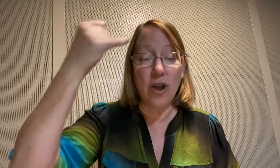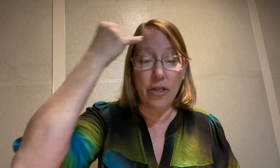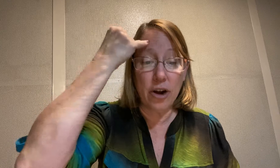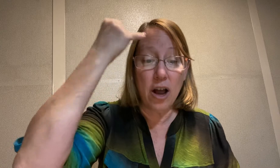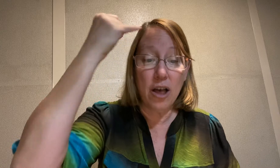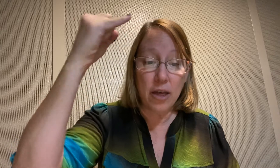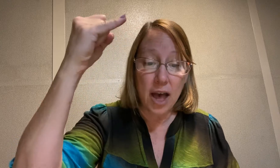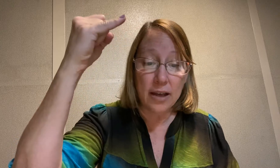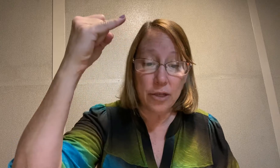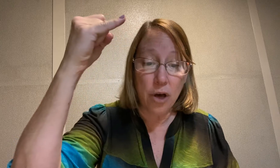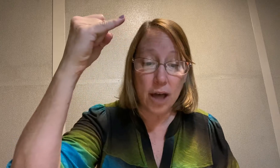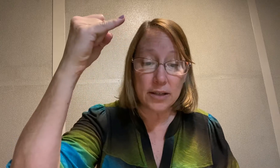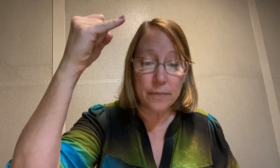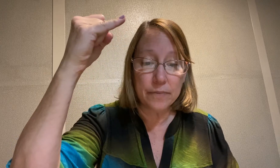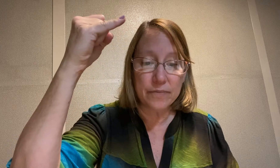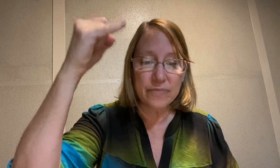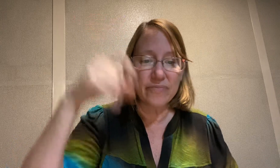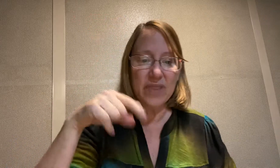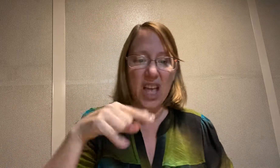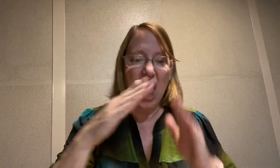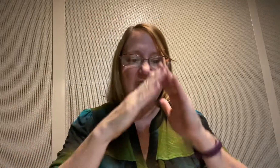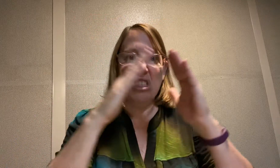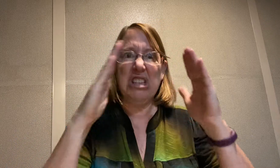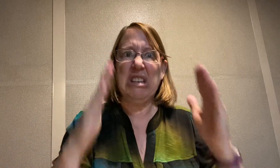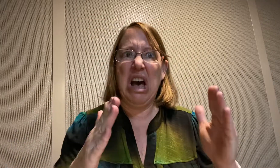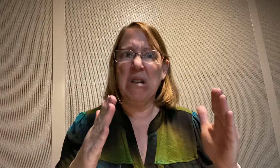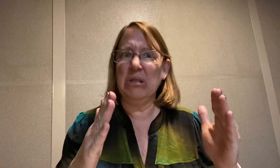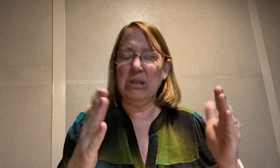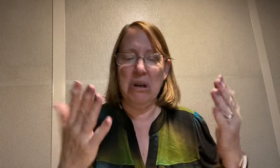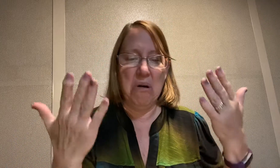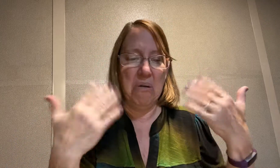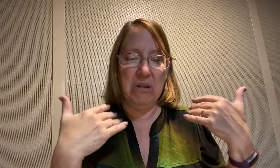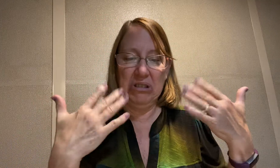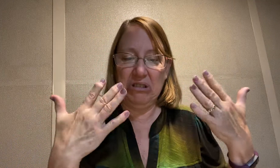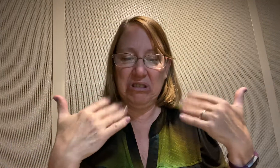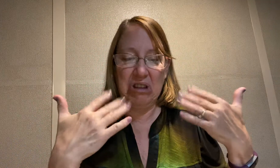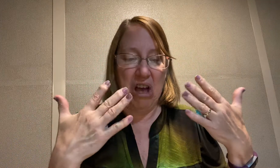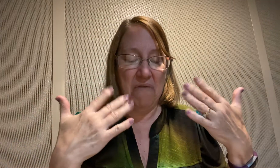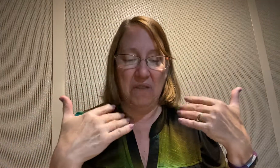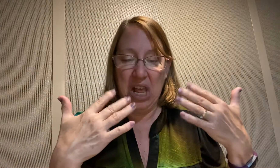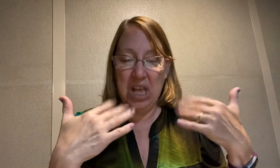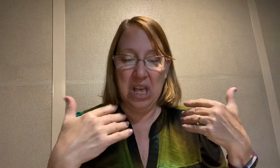another thought. This house was stifling.